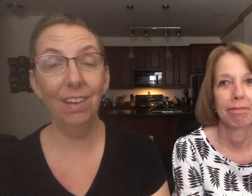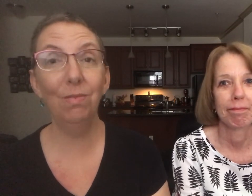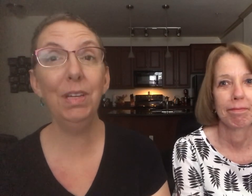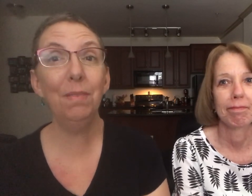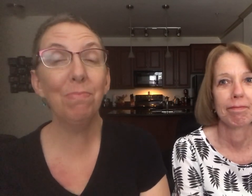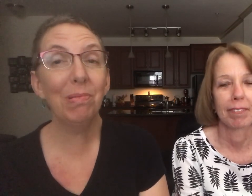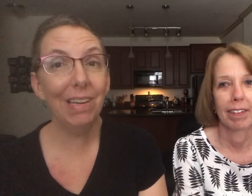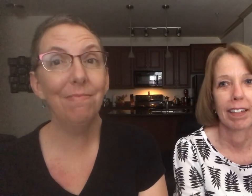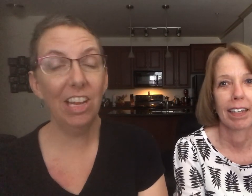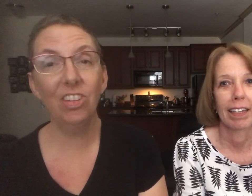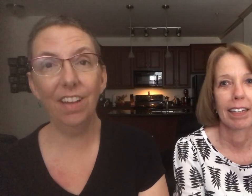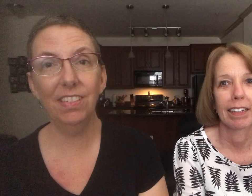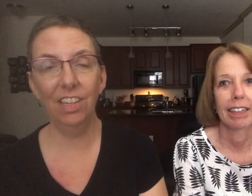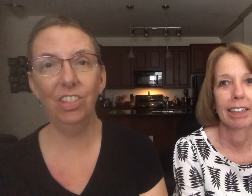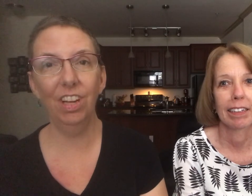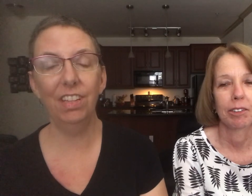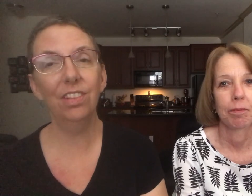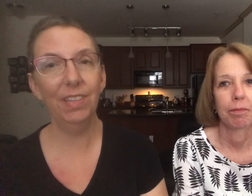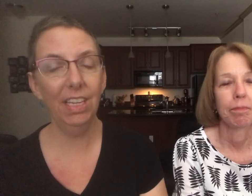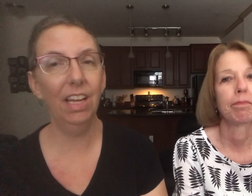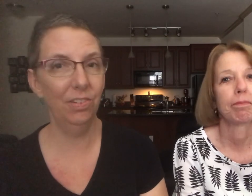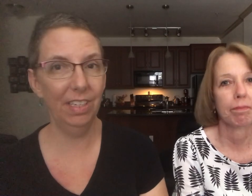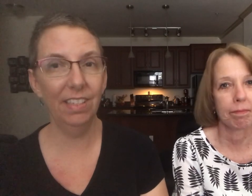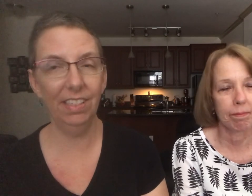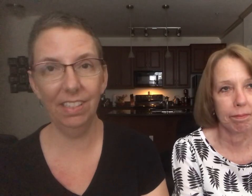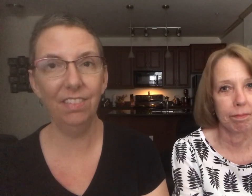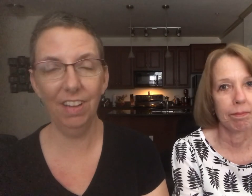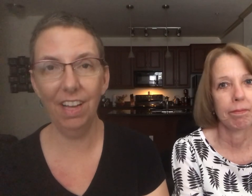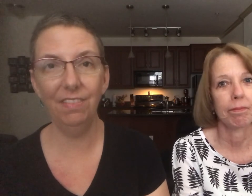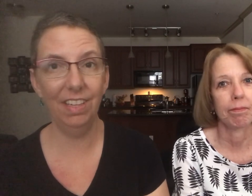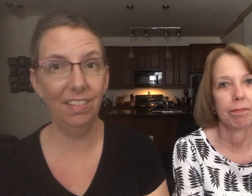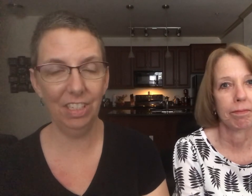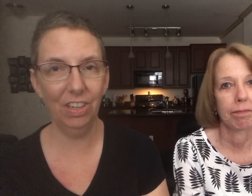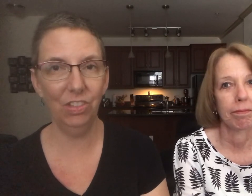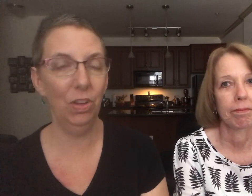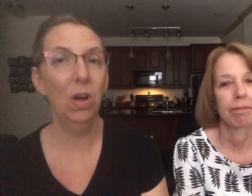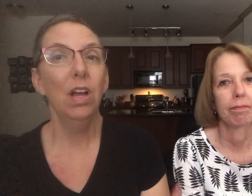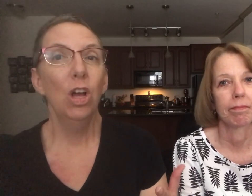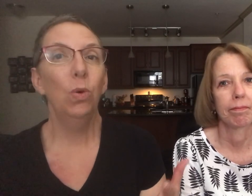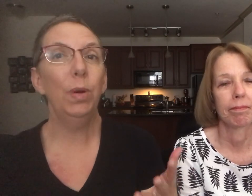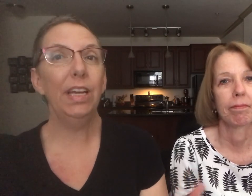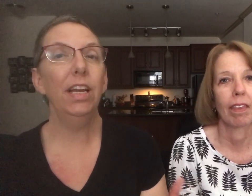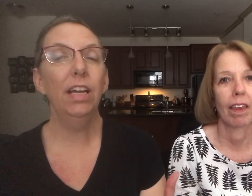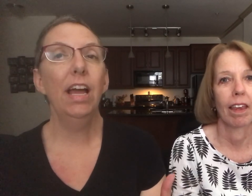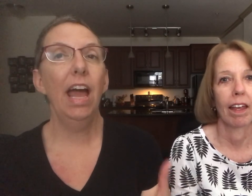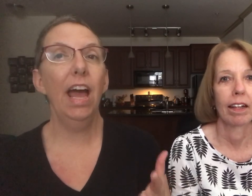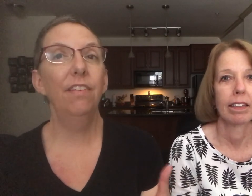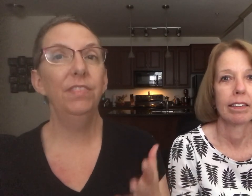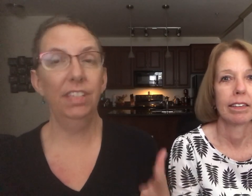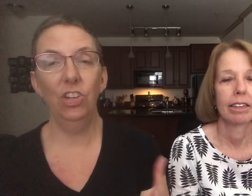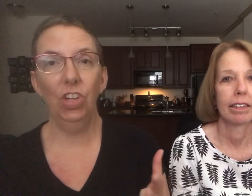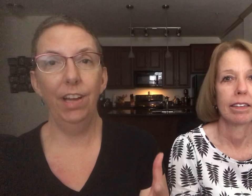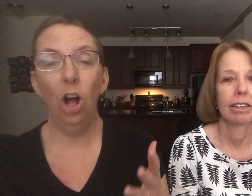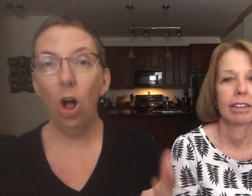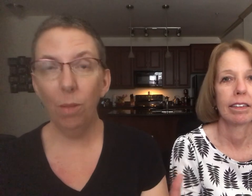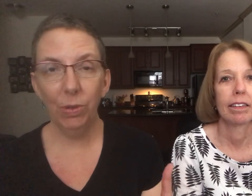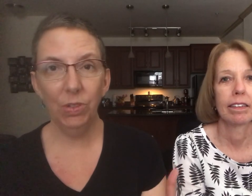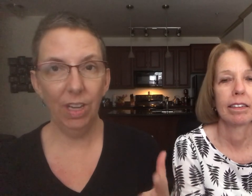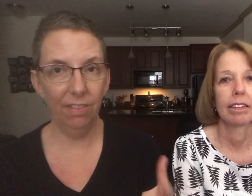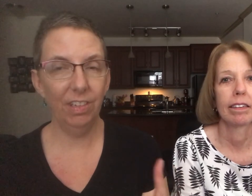We pretty much have sunshine 365 days a year. So we have sunshine almost every